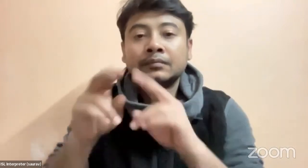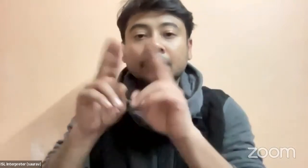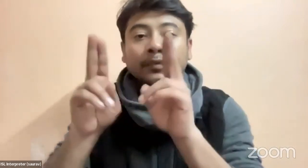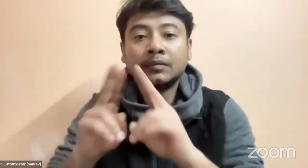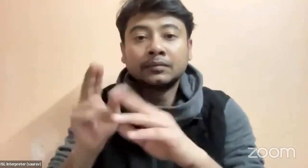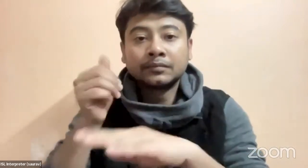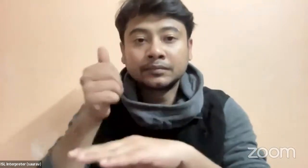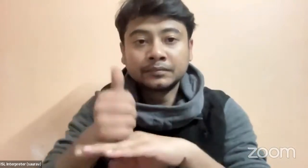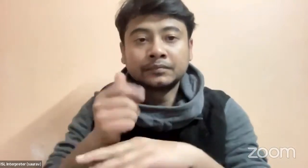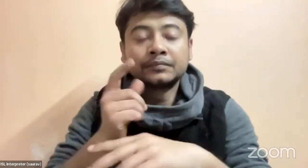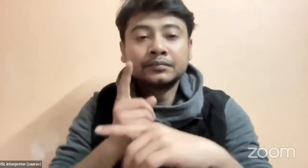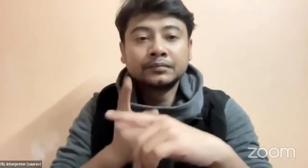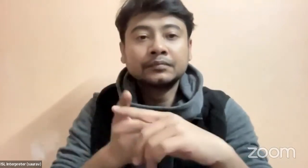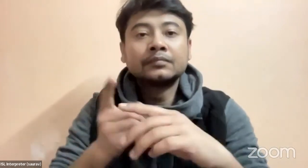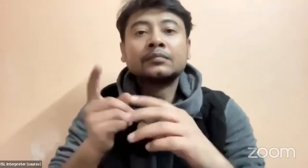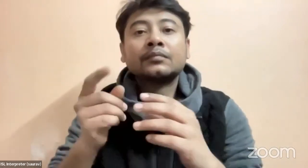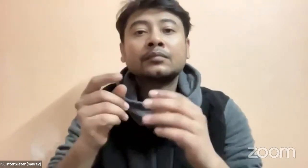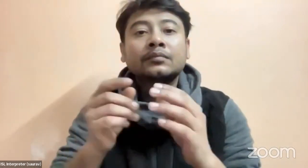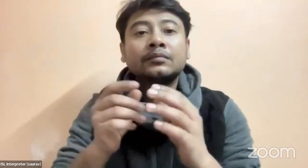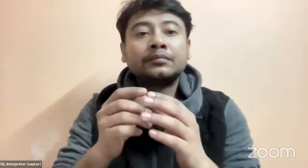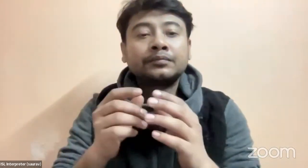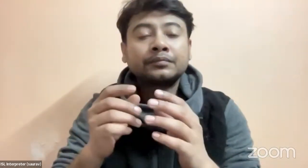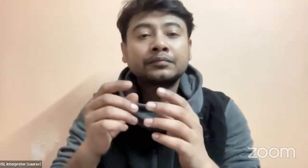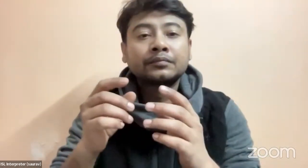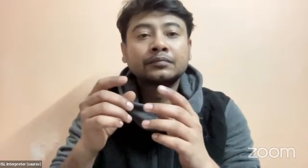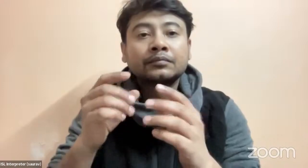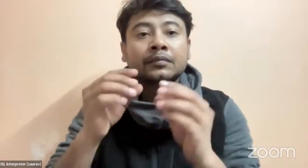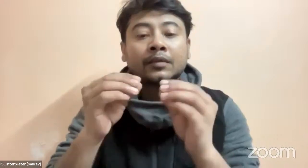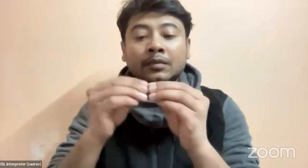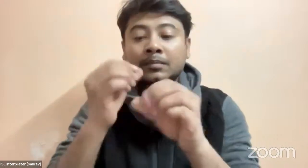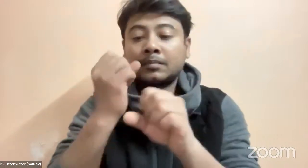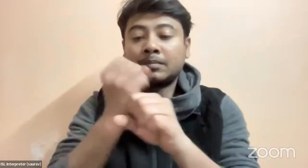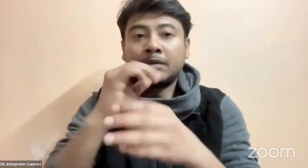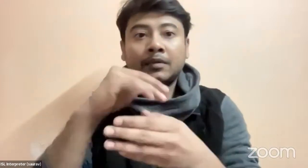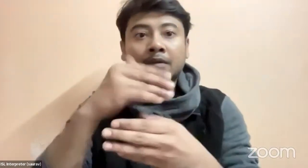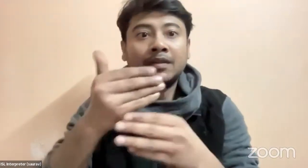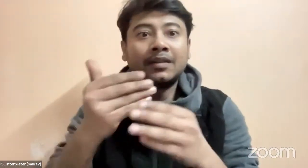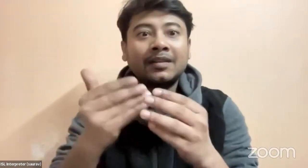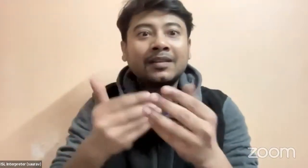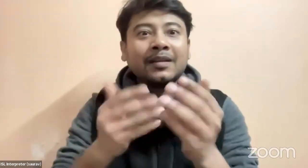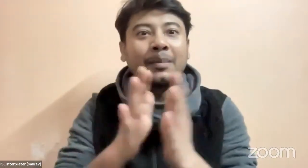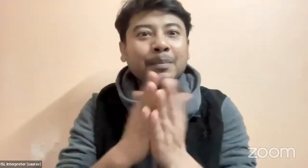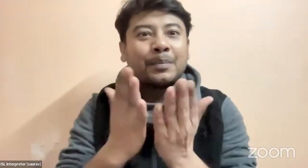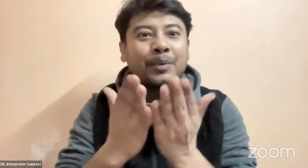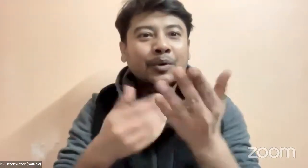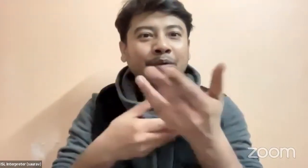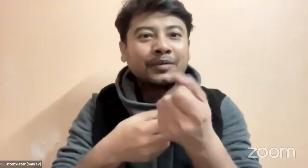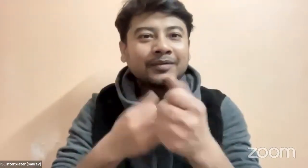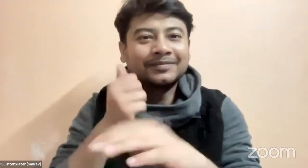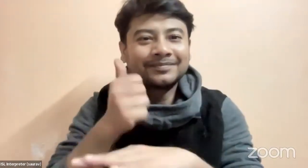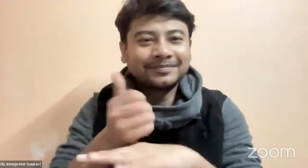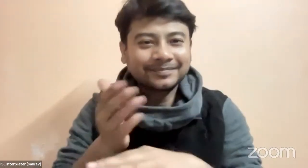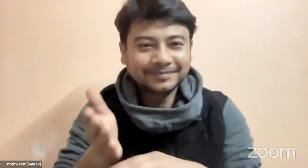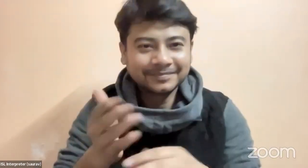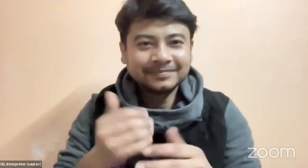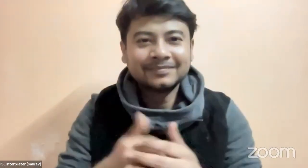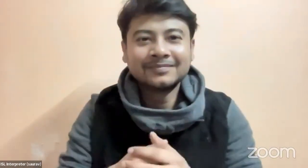On the order of his spiritual master, he has been to the Western countries, preached the message of Lord Sri Chaitanya